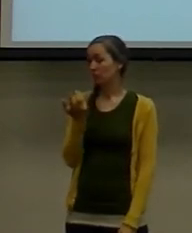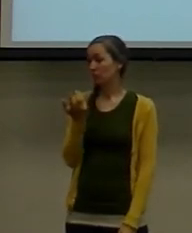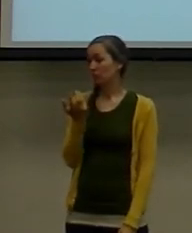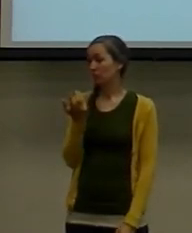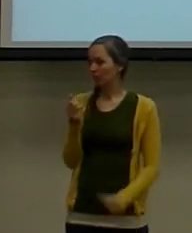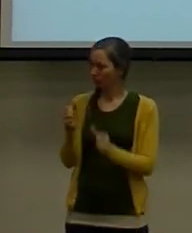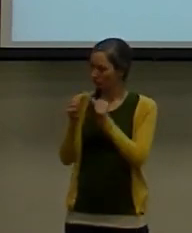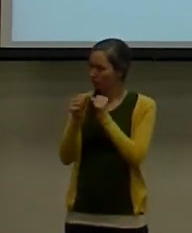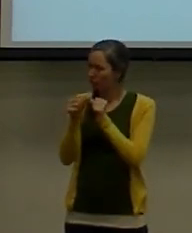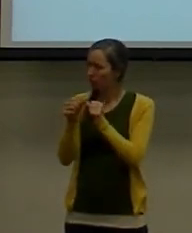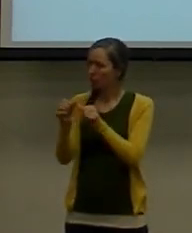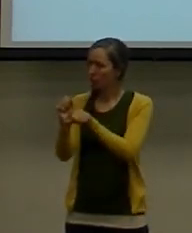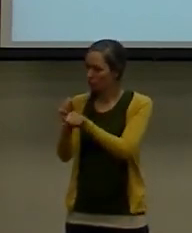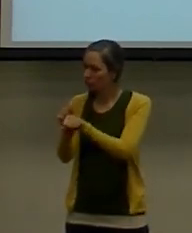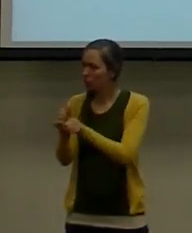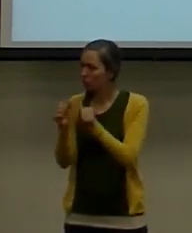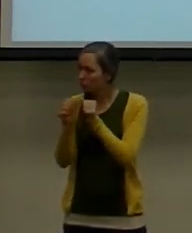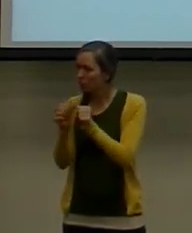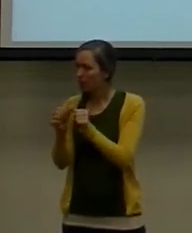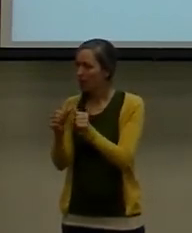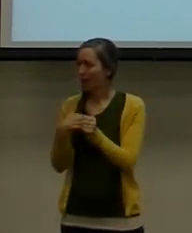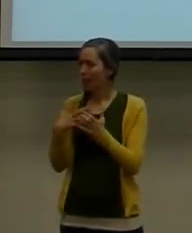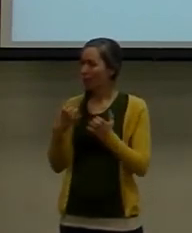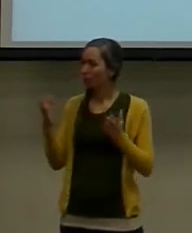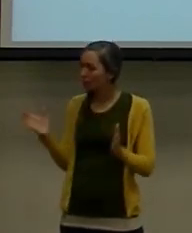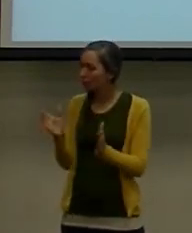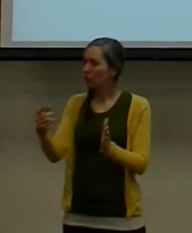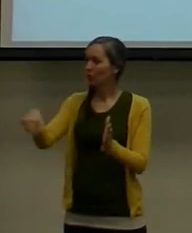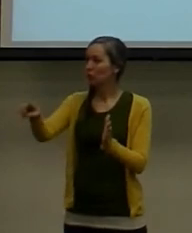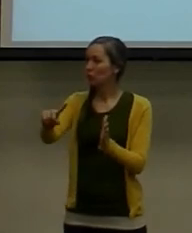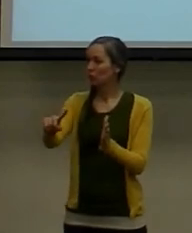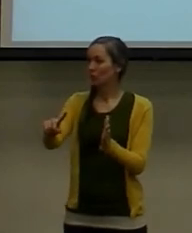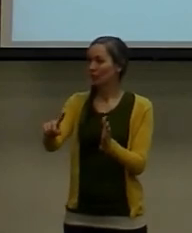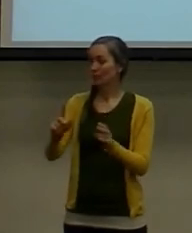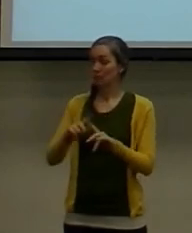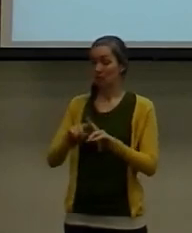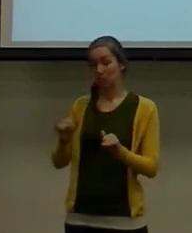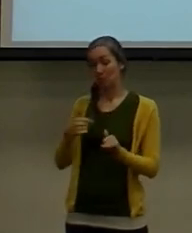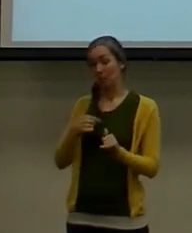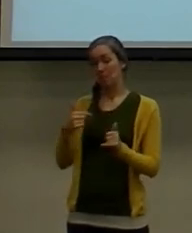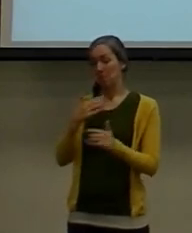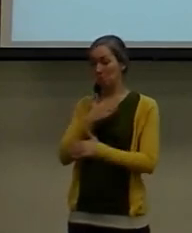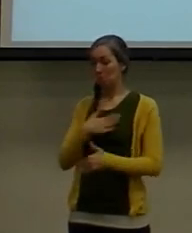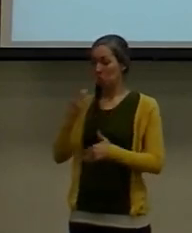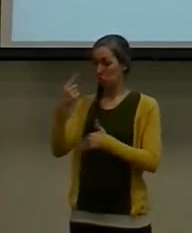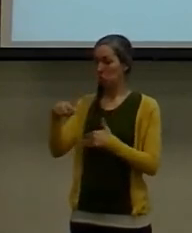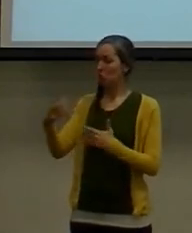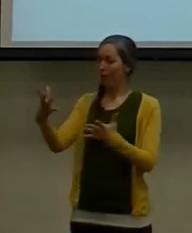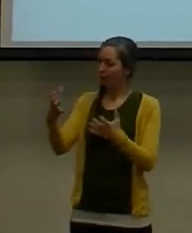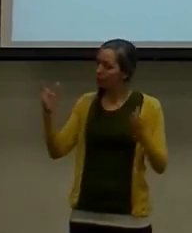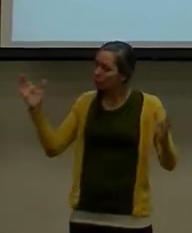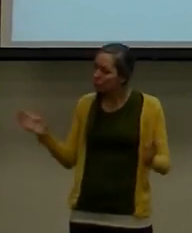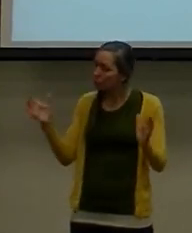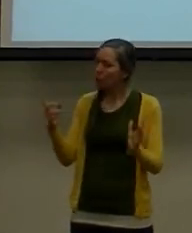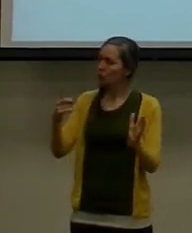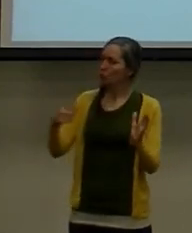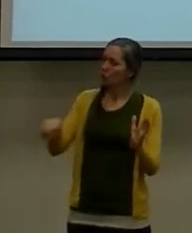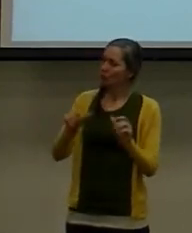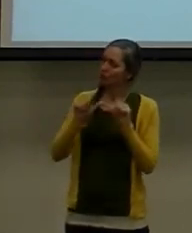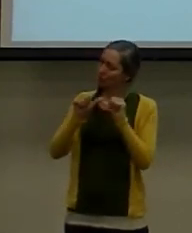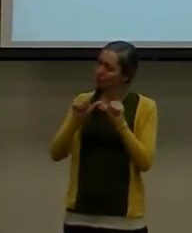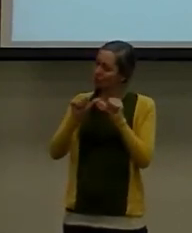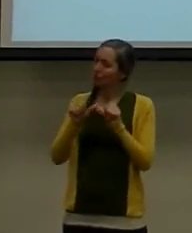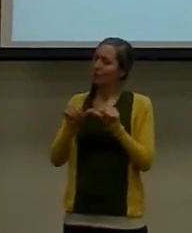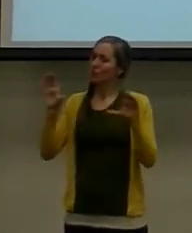keep doing what you're doing. I'm here to encourage you. In the same time, I appreciate you. I want to encourage you to keep